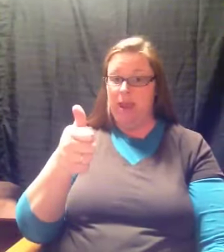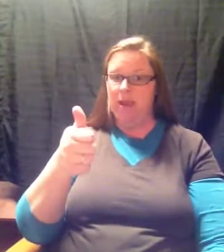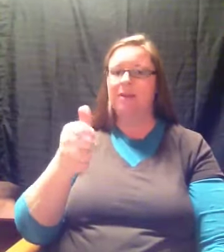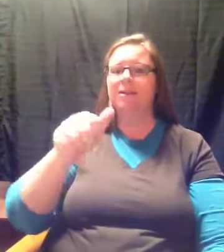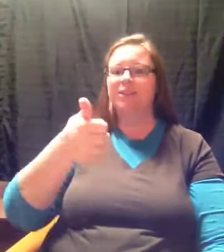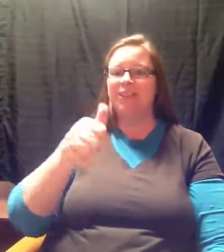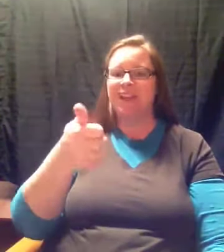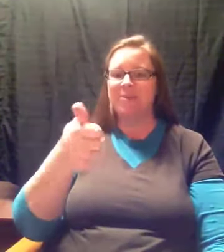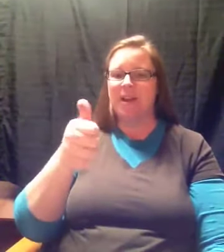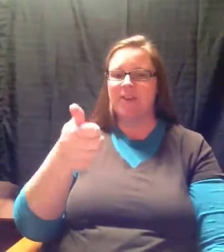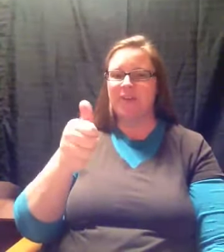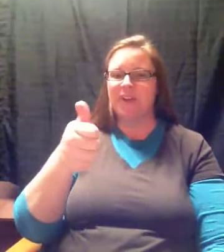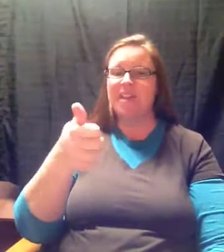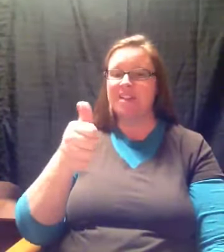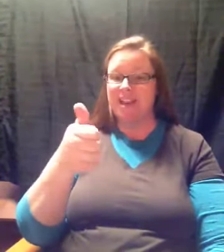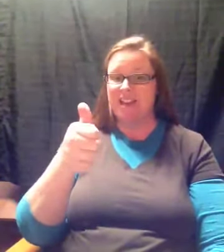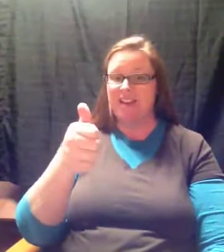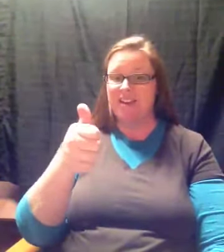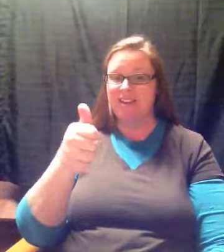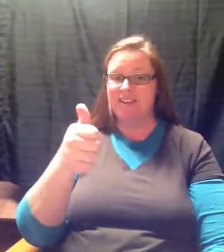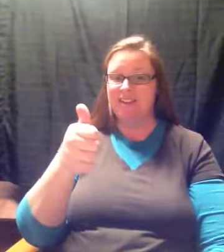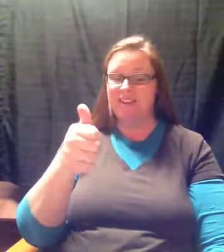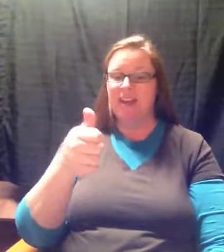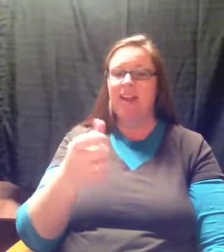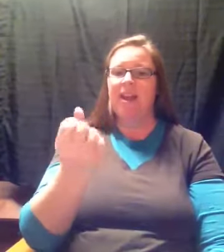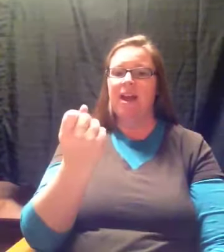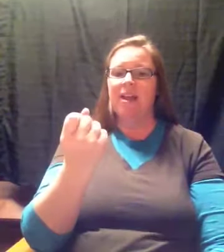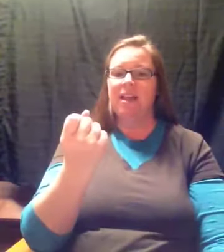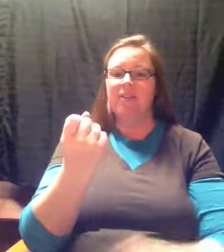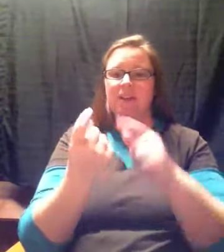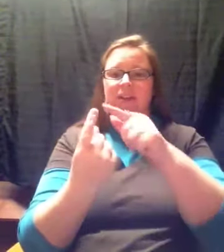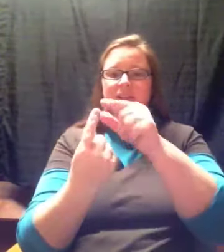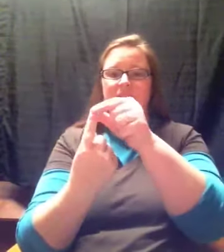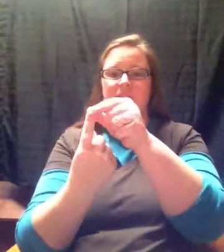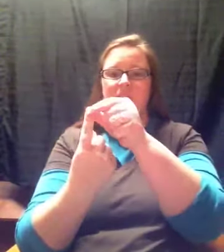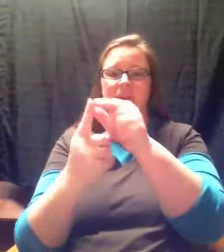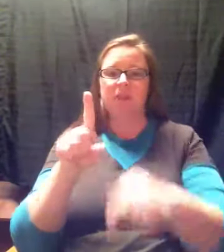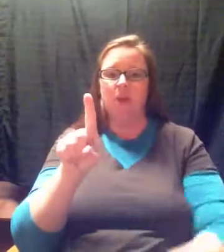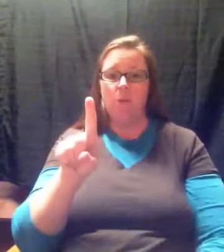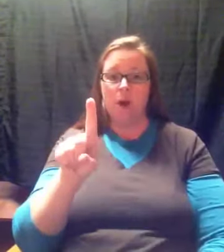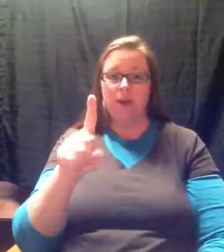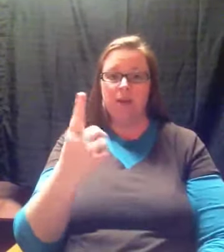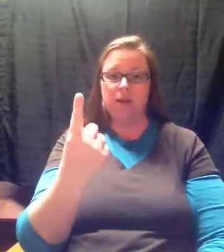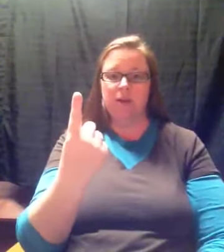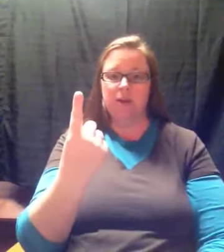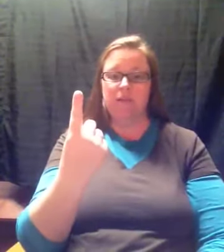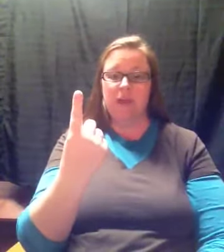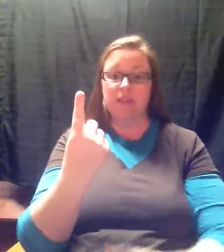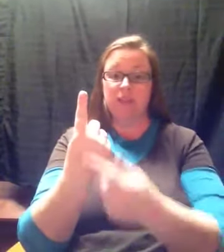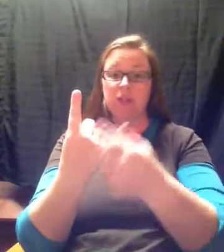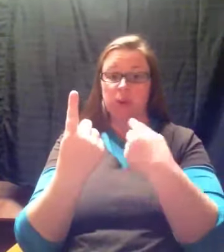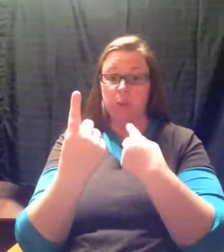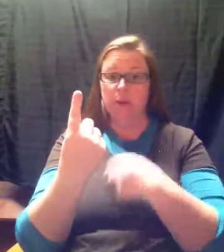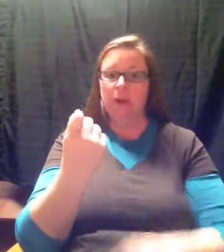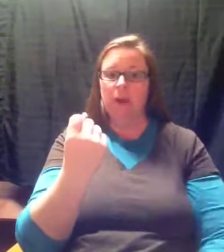hand, shake it back and forth. 10. 11, it's like 1, turn it facing you and